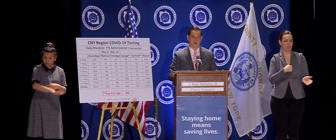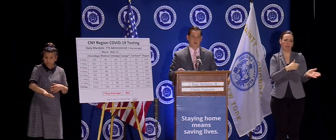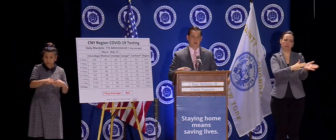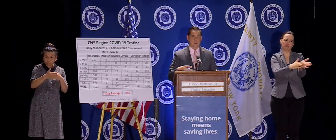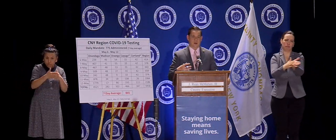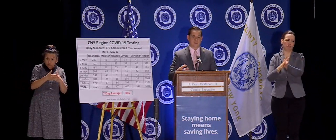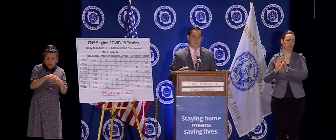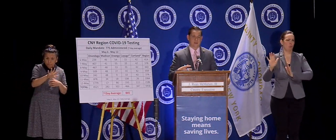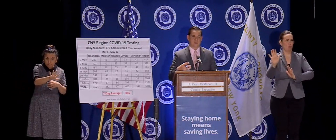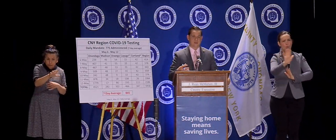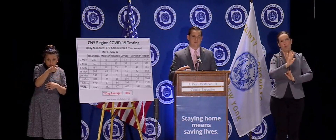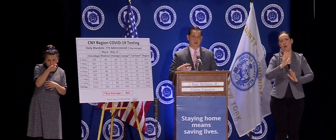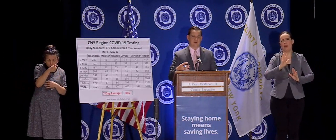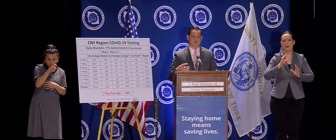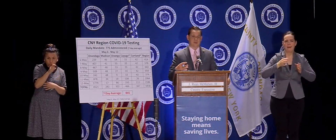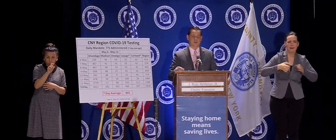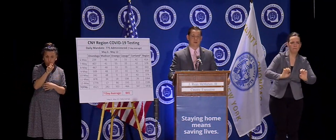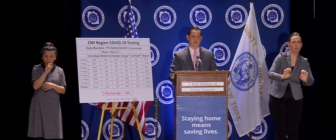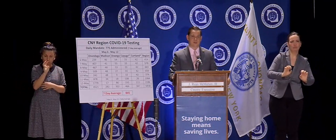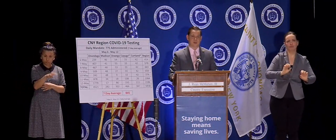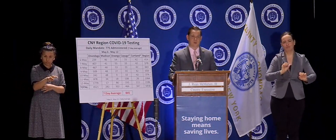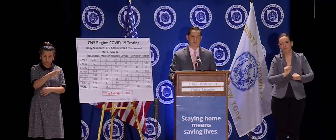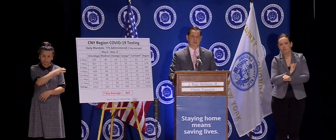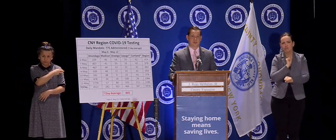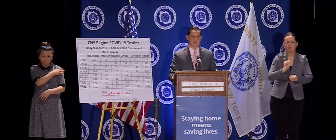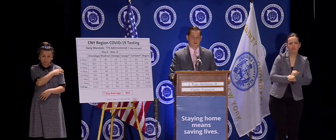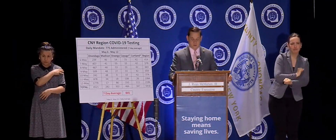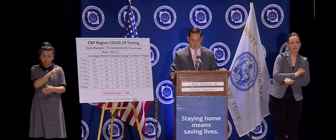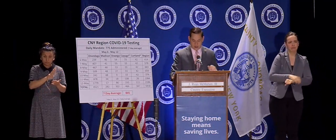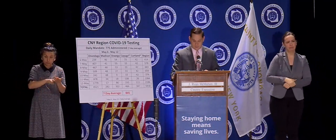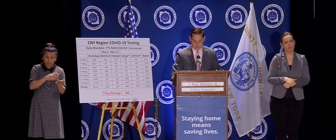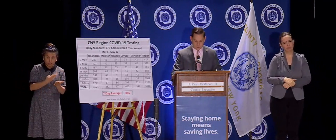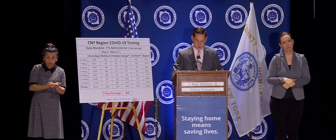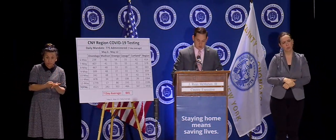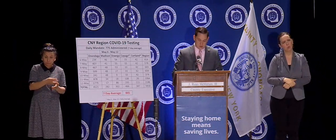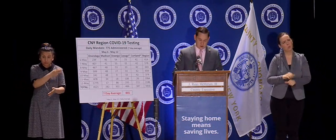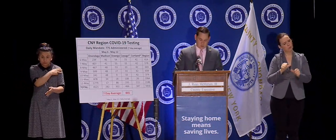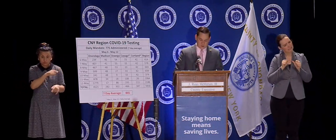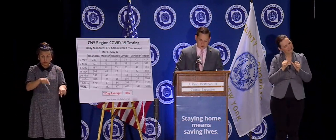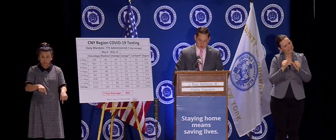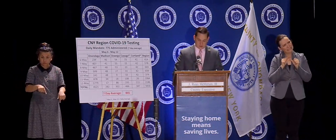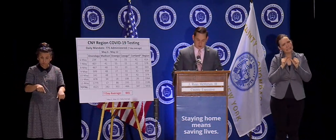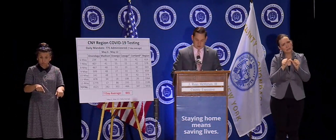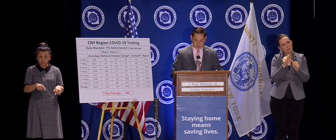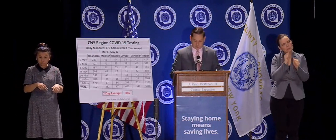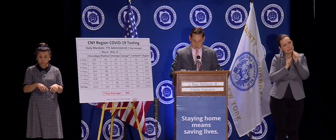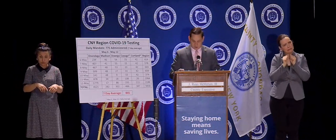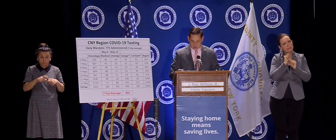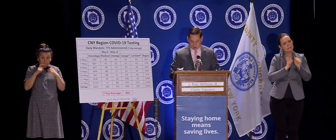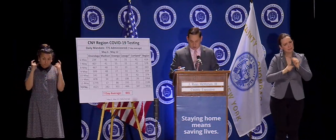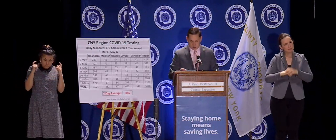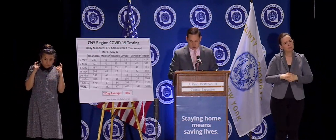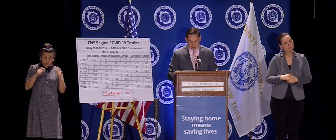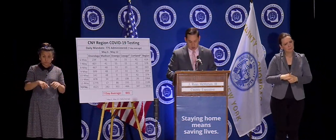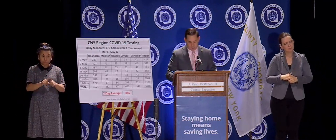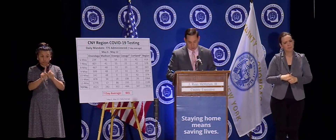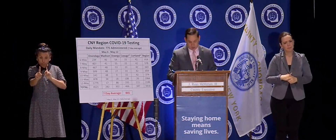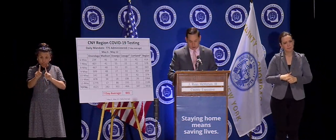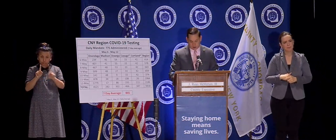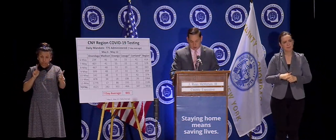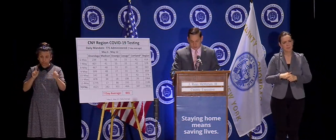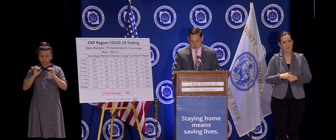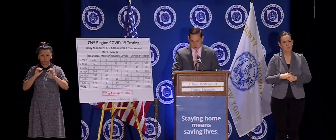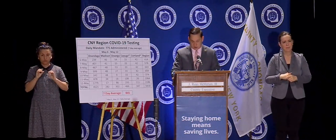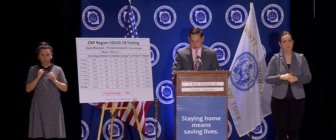has done, taking this virus very seriously, and we'll need to continue to do that. Restart, I'll take questions on restart,